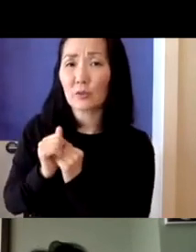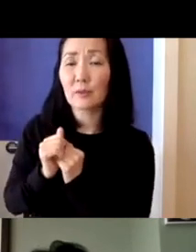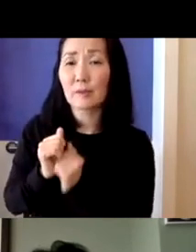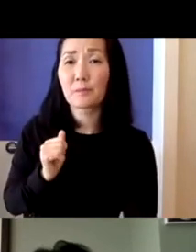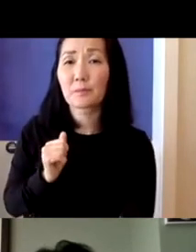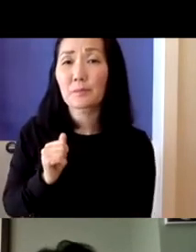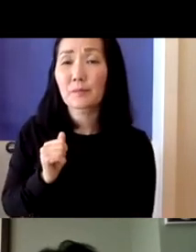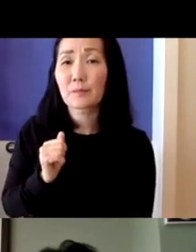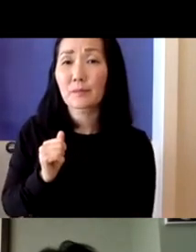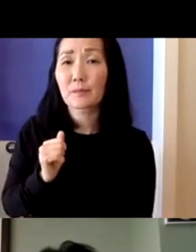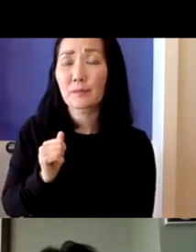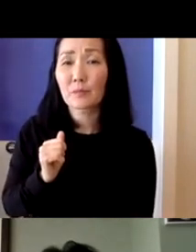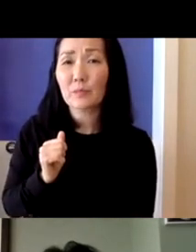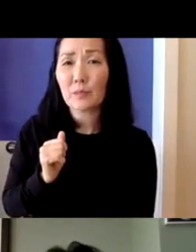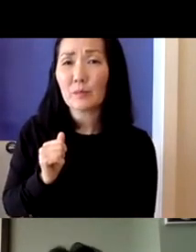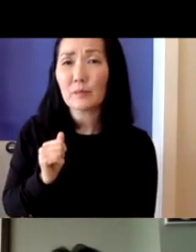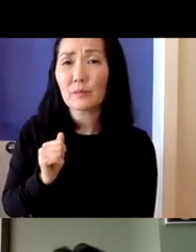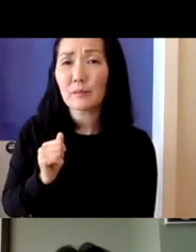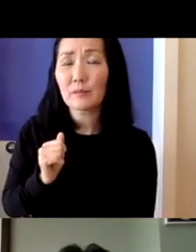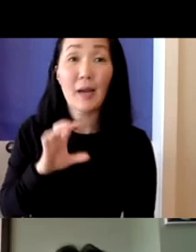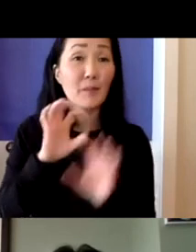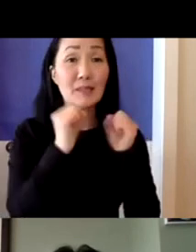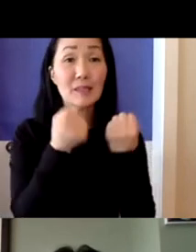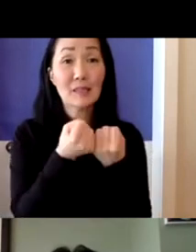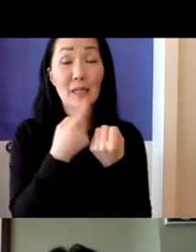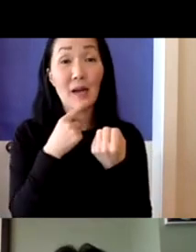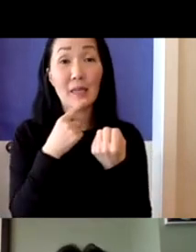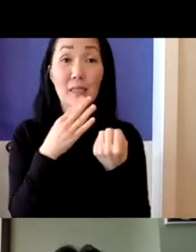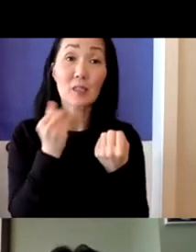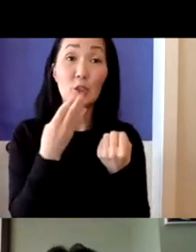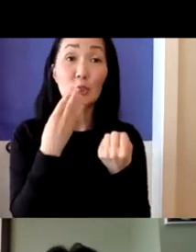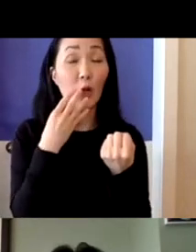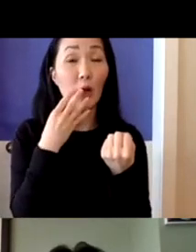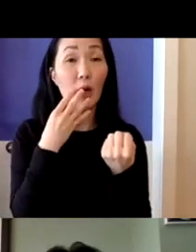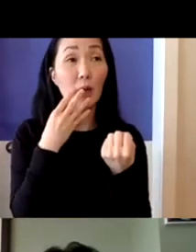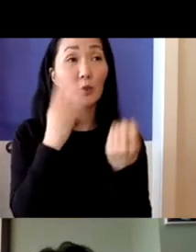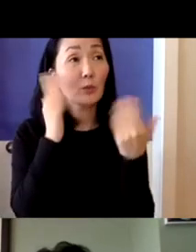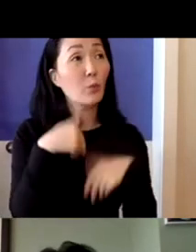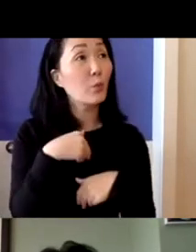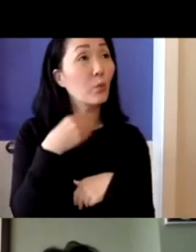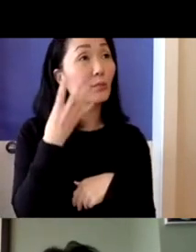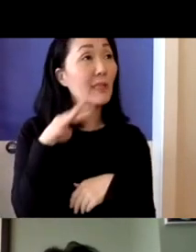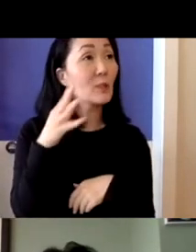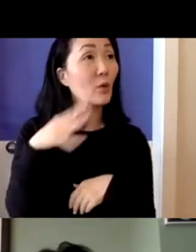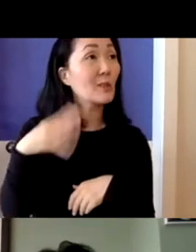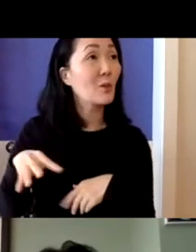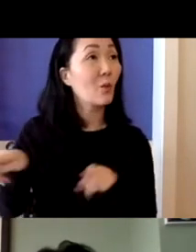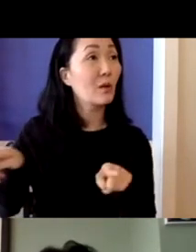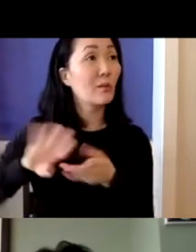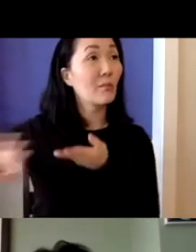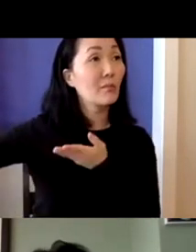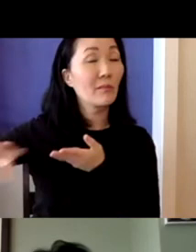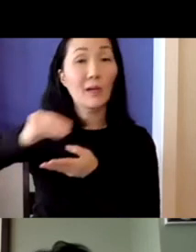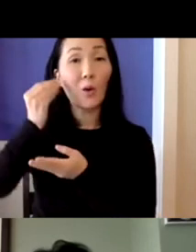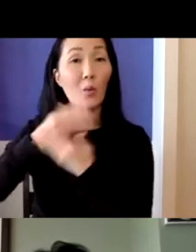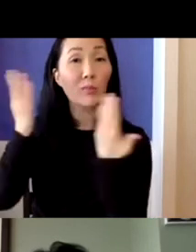a society, done a very good job of just pretending that it can stay in the downtown east side and just those homeless people, and they aren't part of the society. And I think now we have to